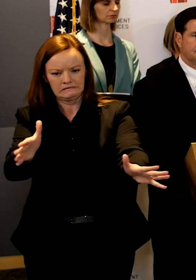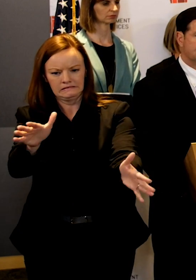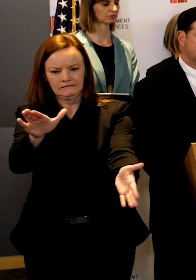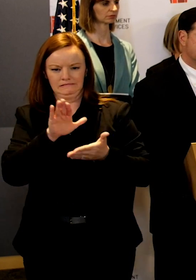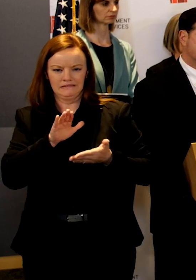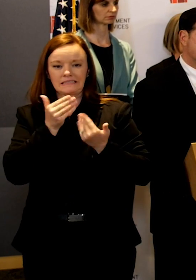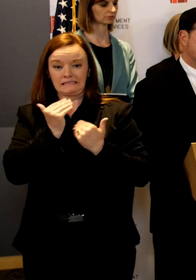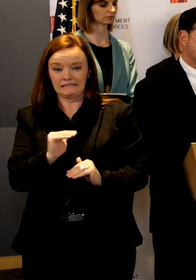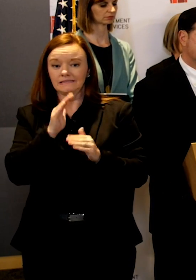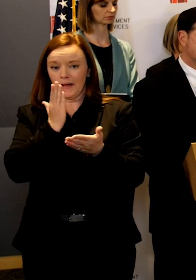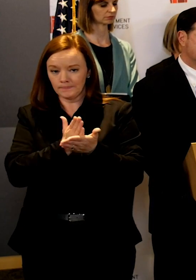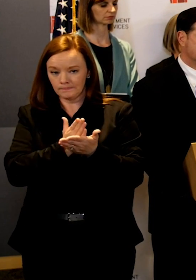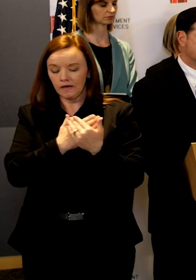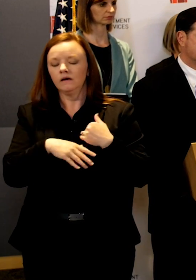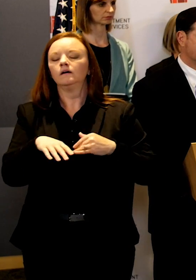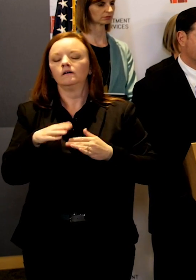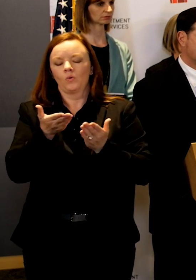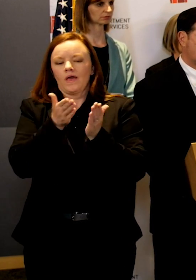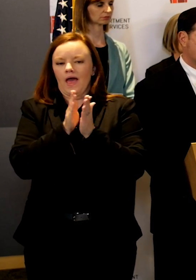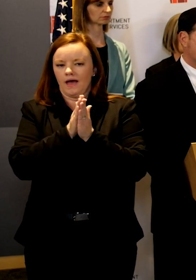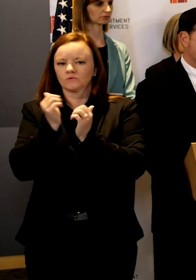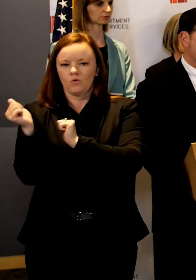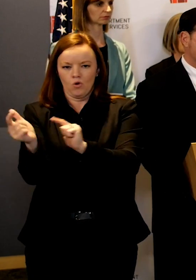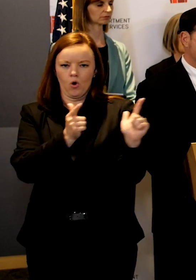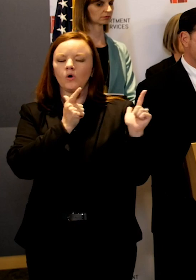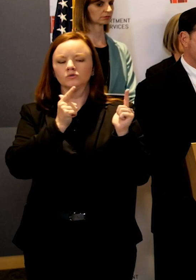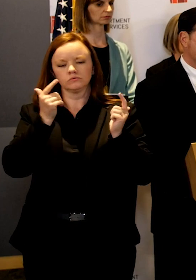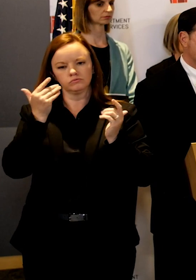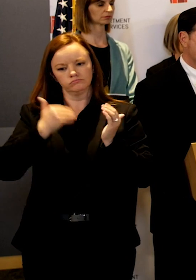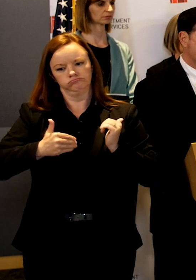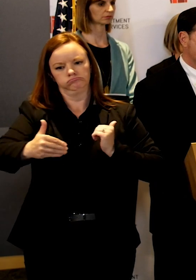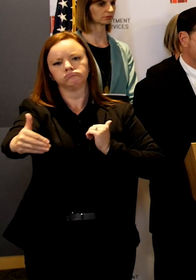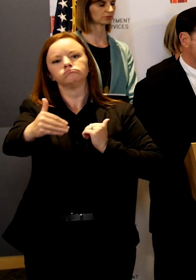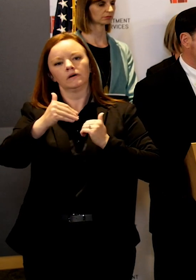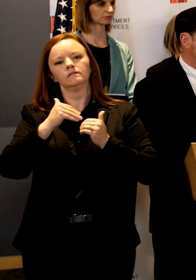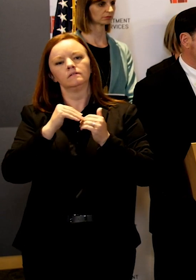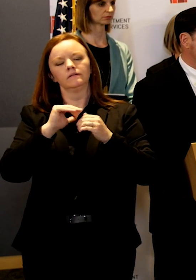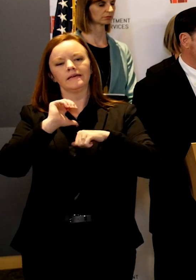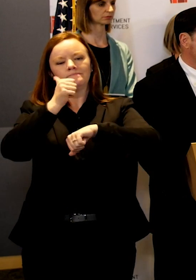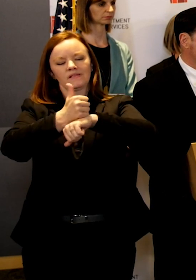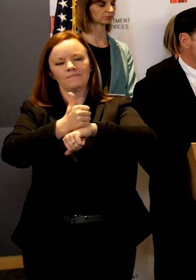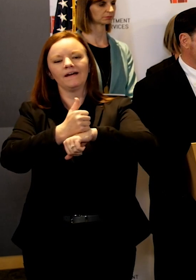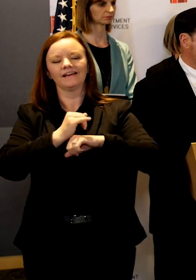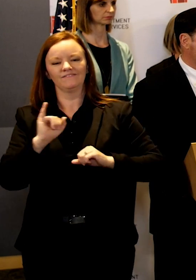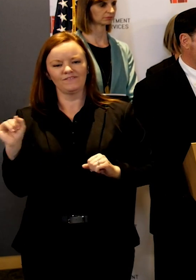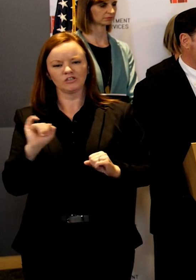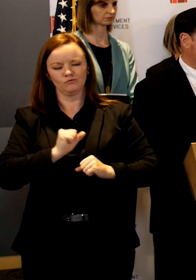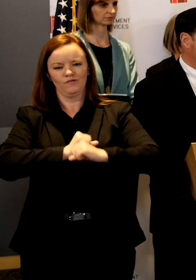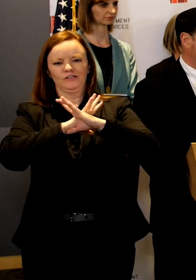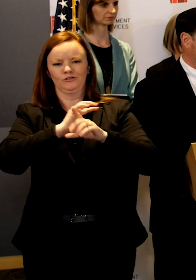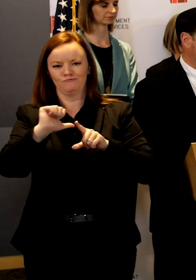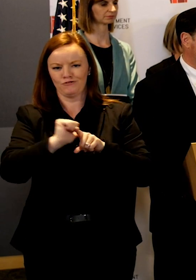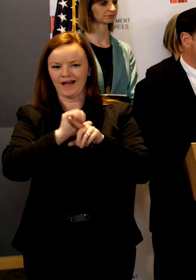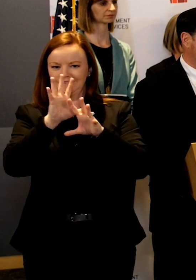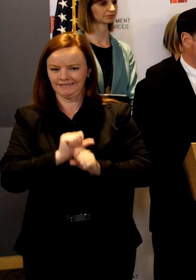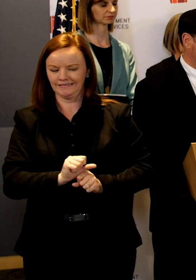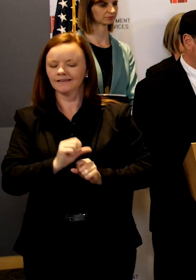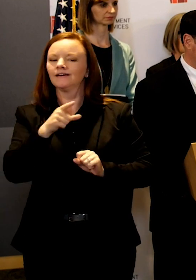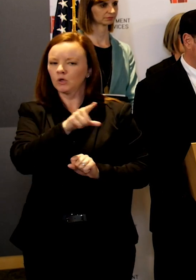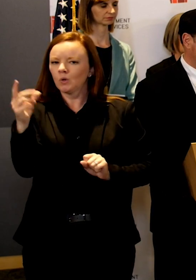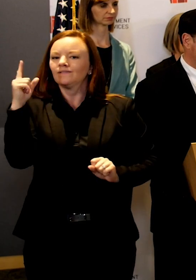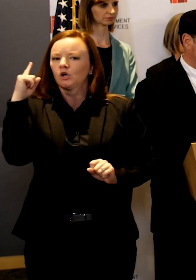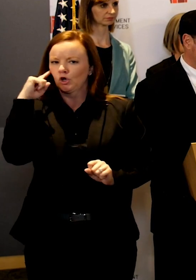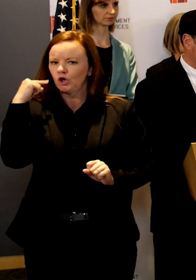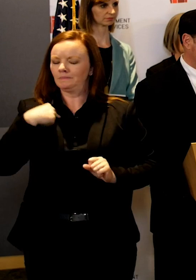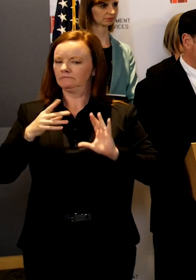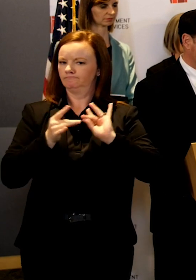ask everyone to routinely implement infection prevention practices. And I know you've heard this from me before, but it bears